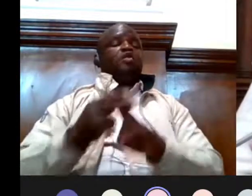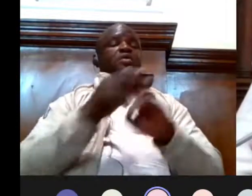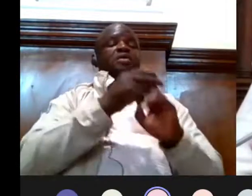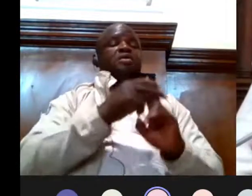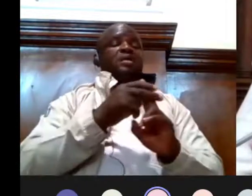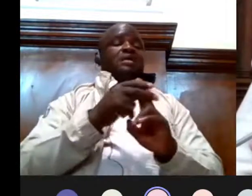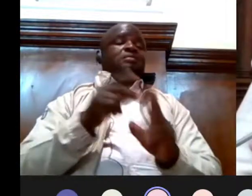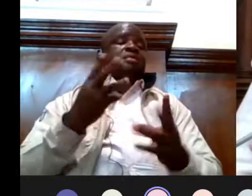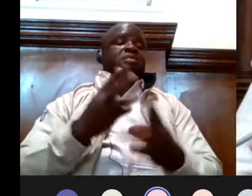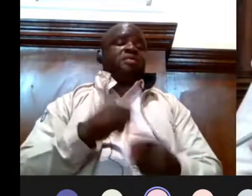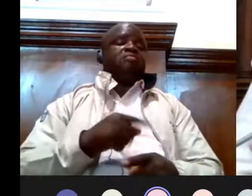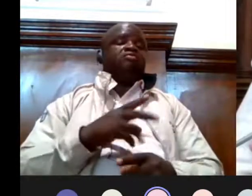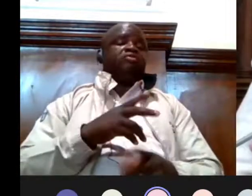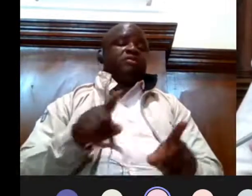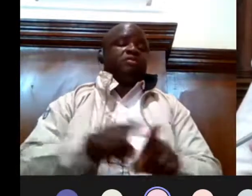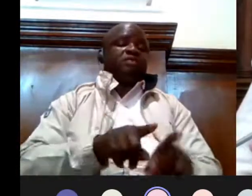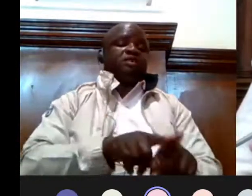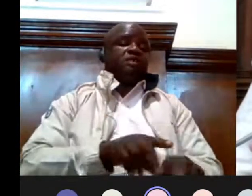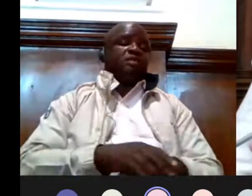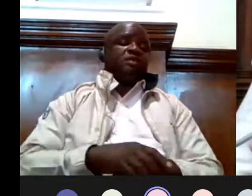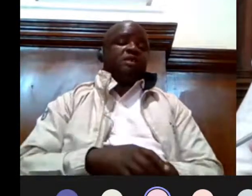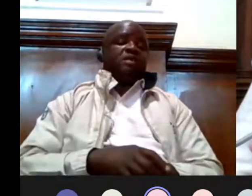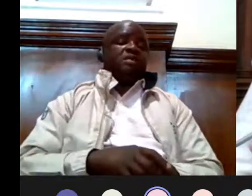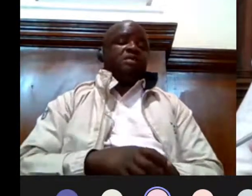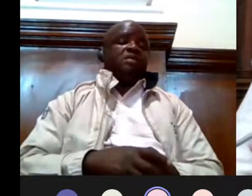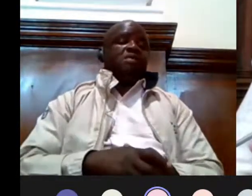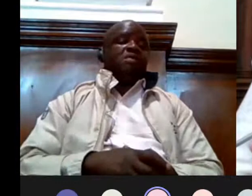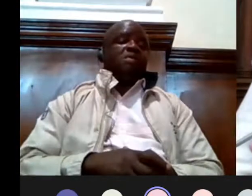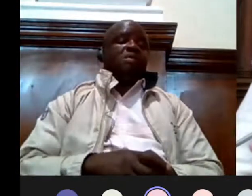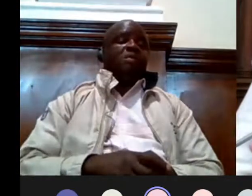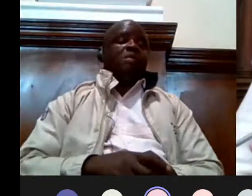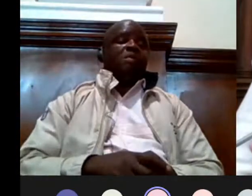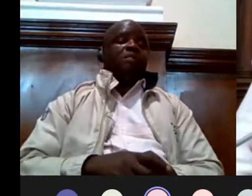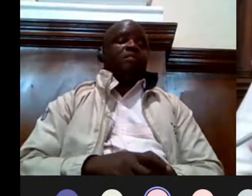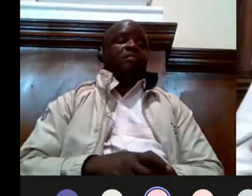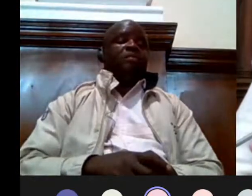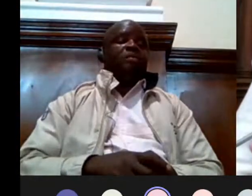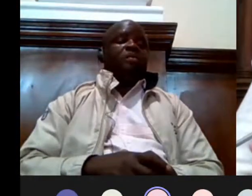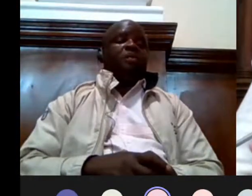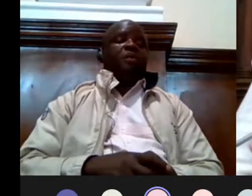as a bridge builder towards persuading the